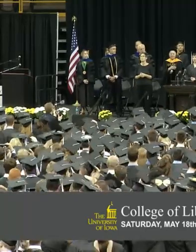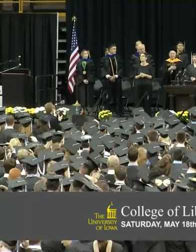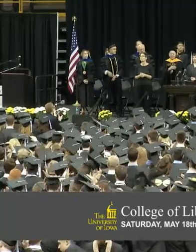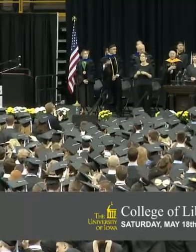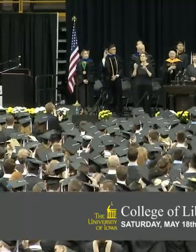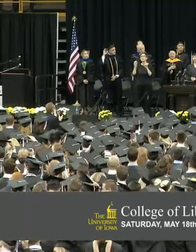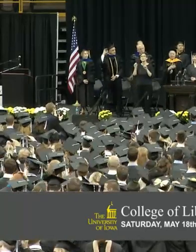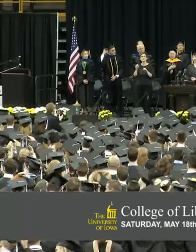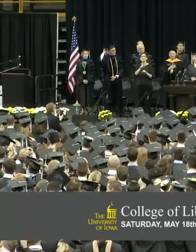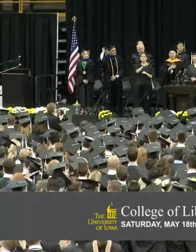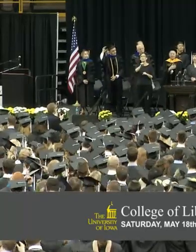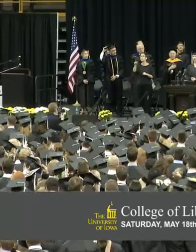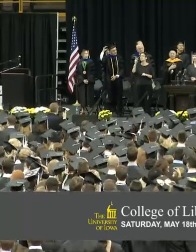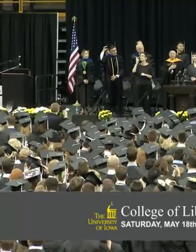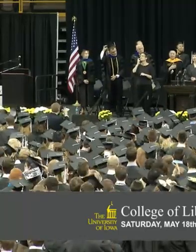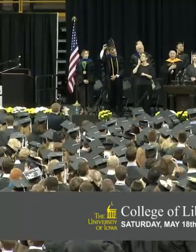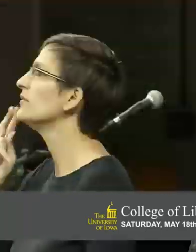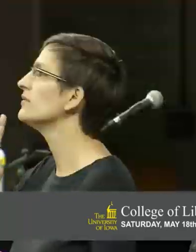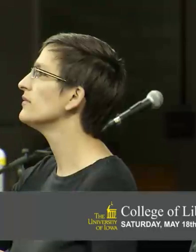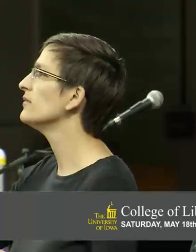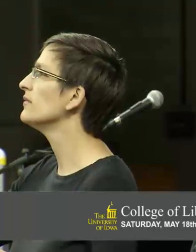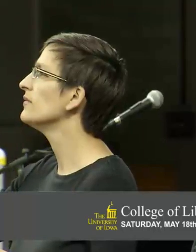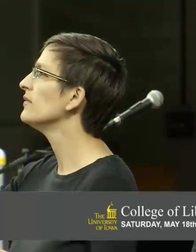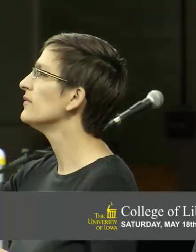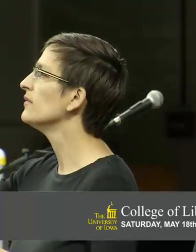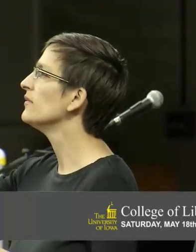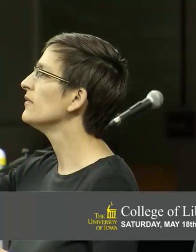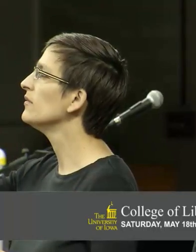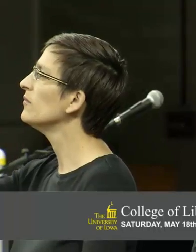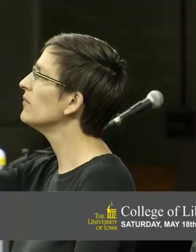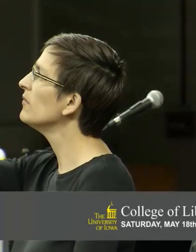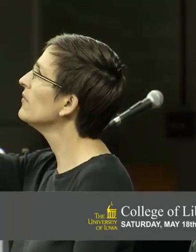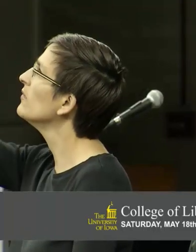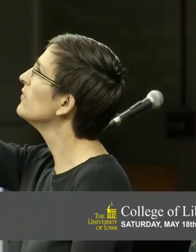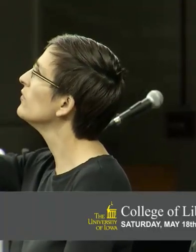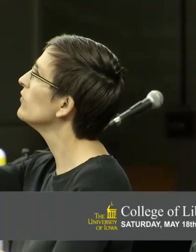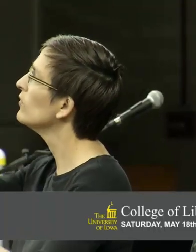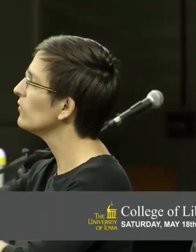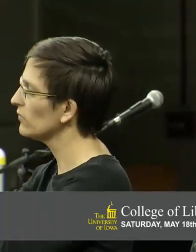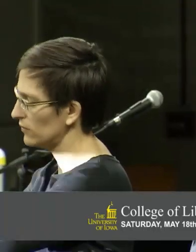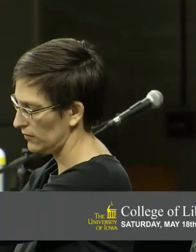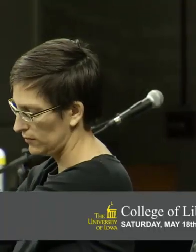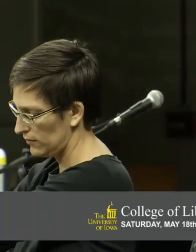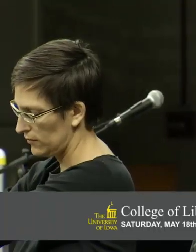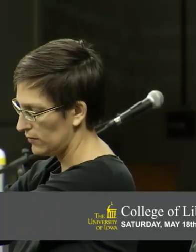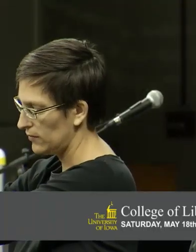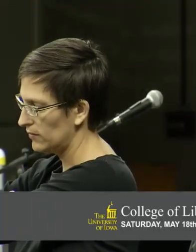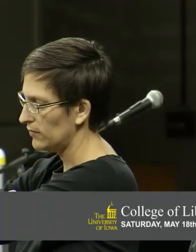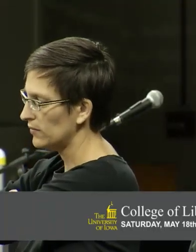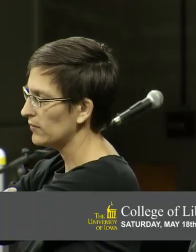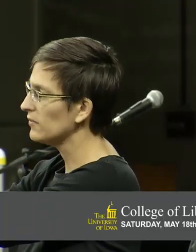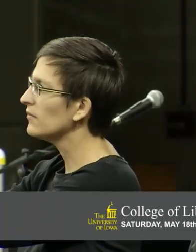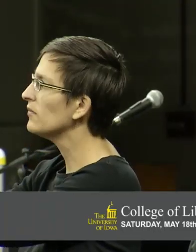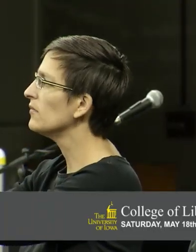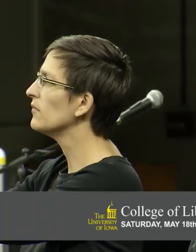Oh, say can you see by the dawn's